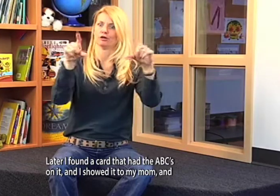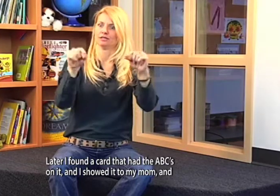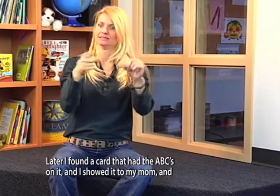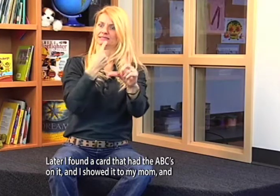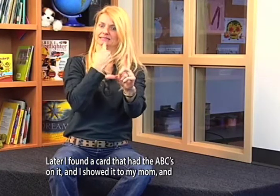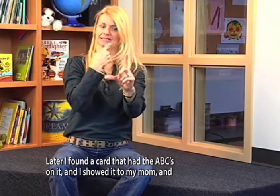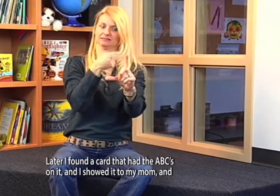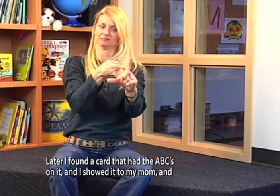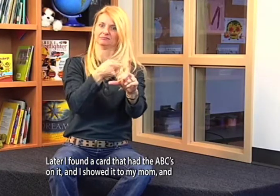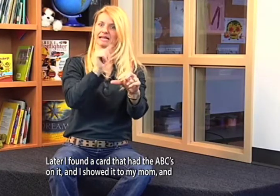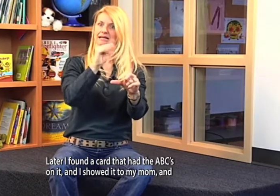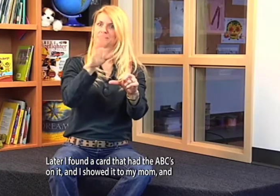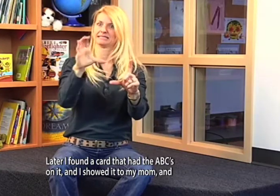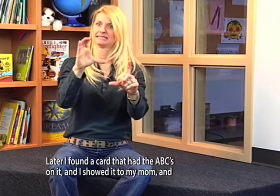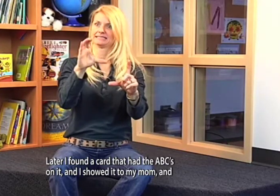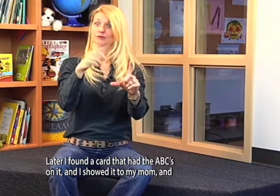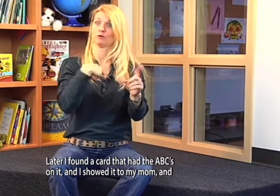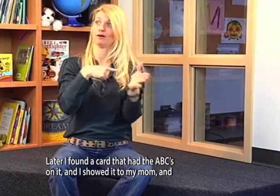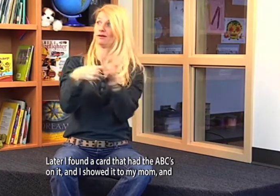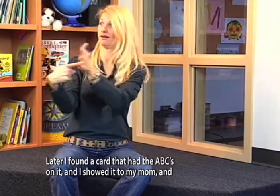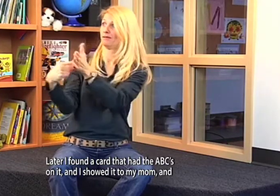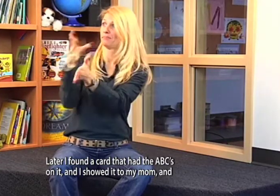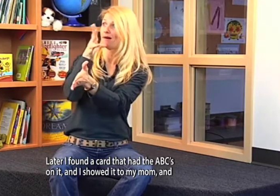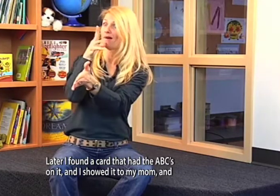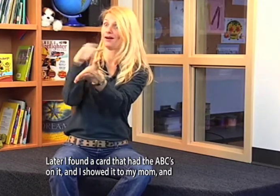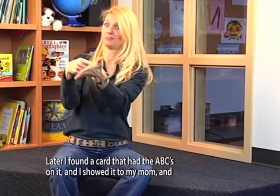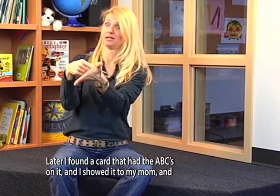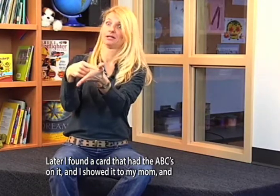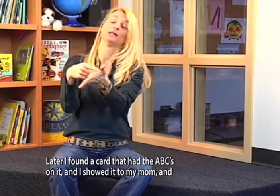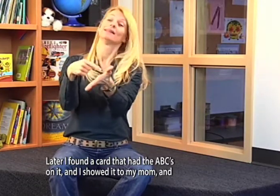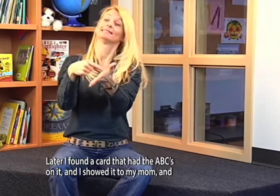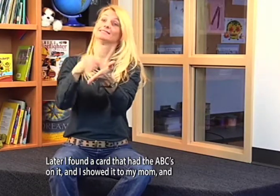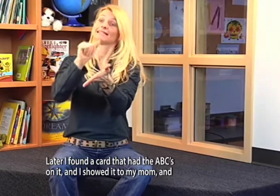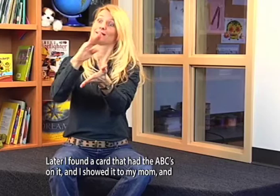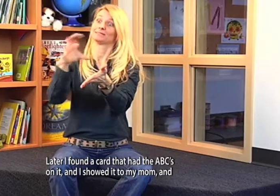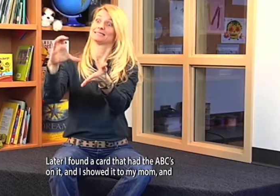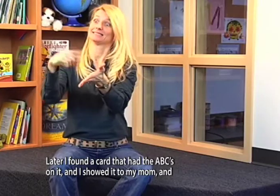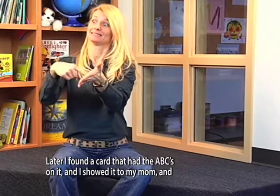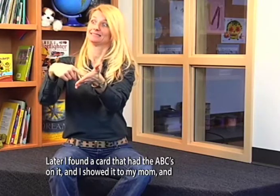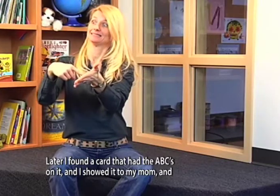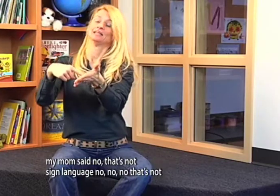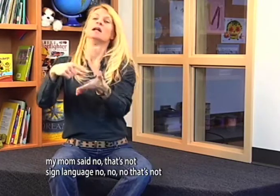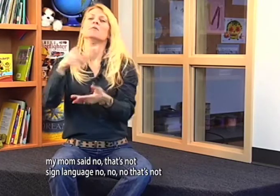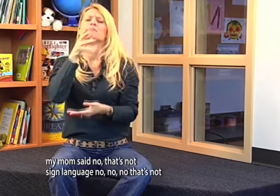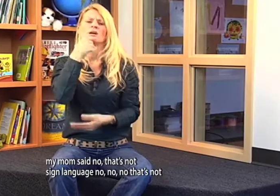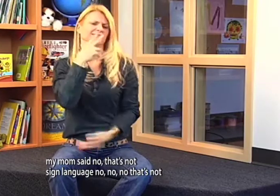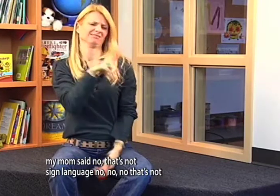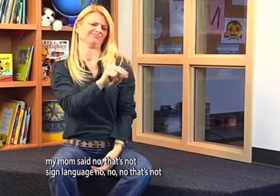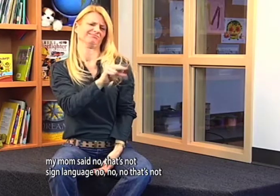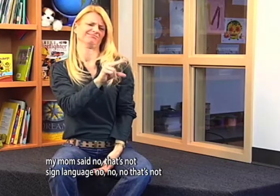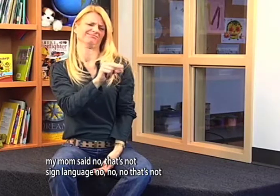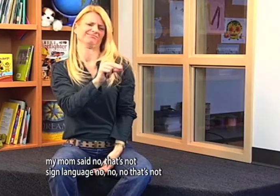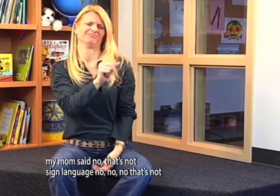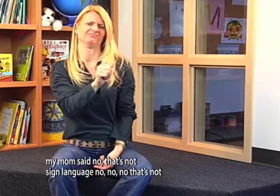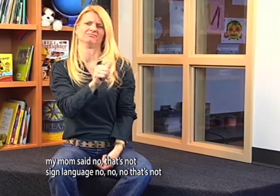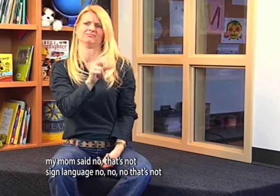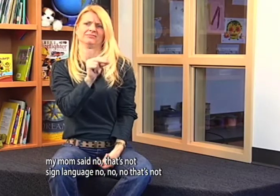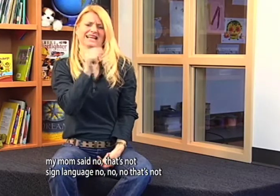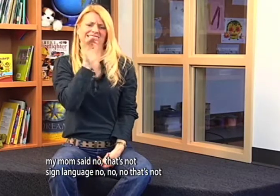Later, I found a card that had the ABCs on it, and I showed it to my mom, and my mom said, no, that's not